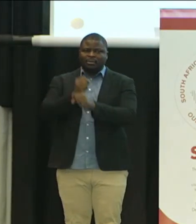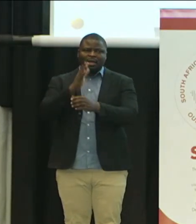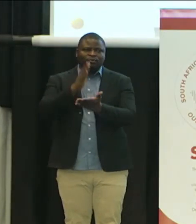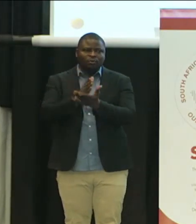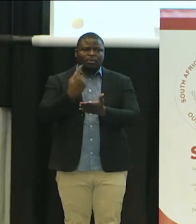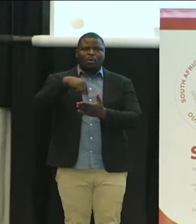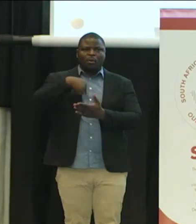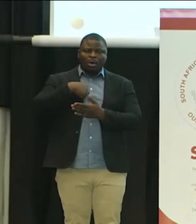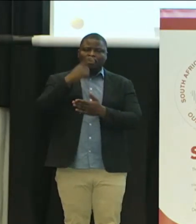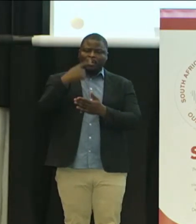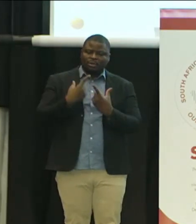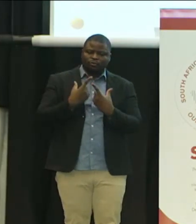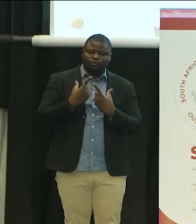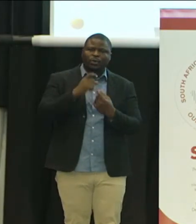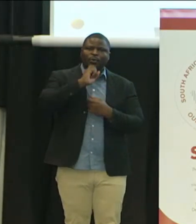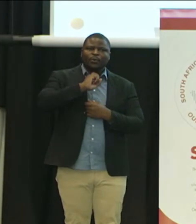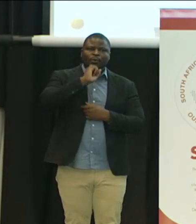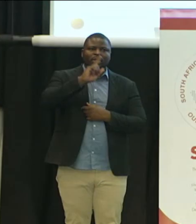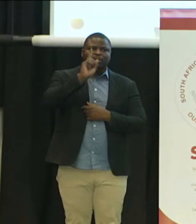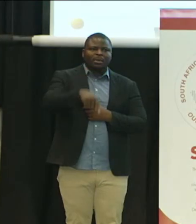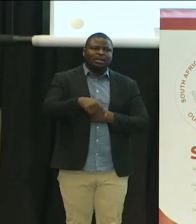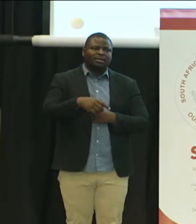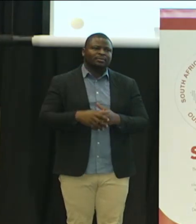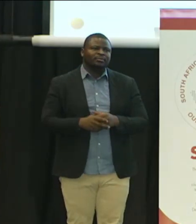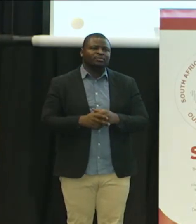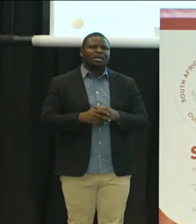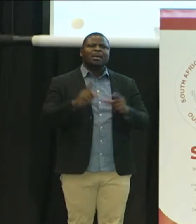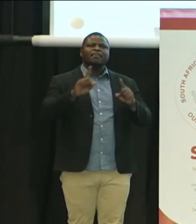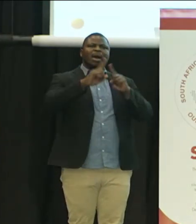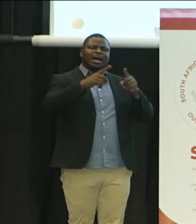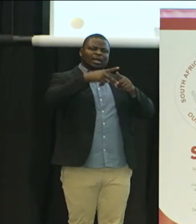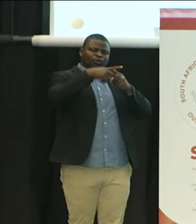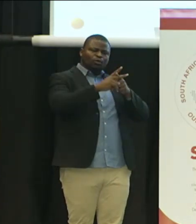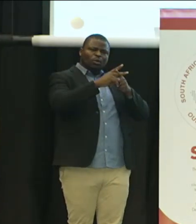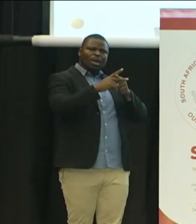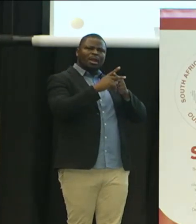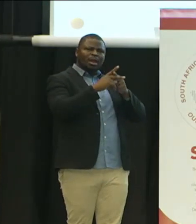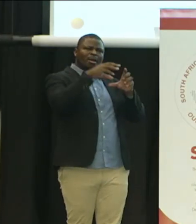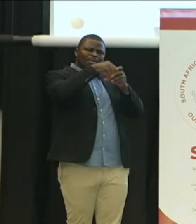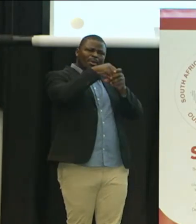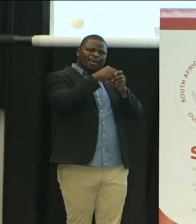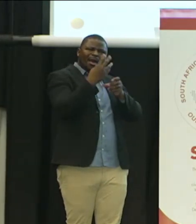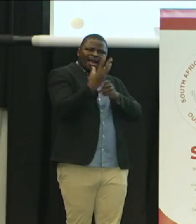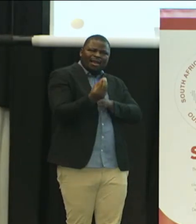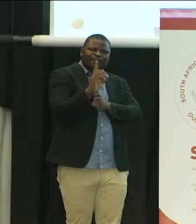utilizing. So what does this tool contain? It is